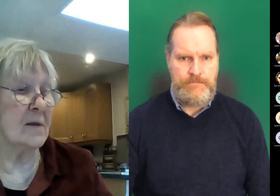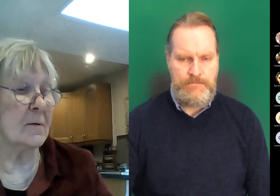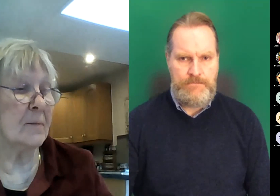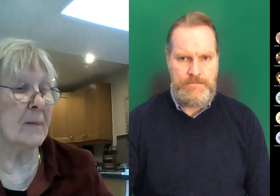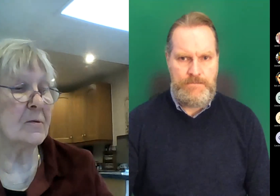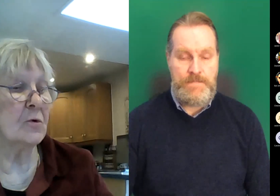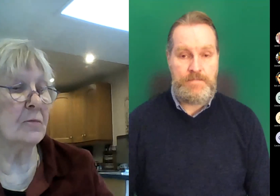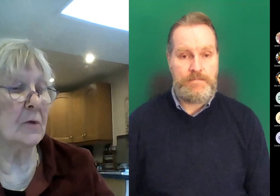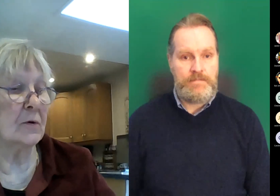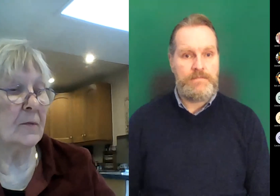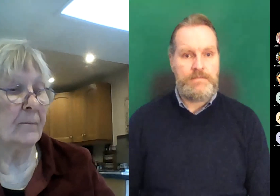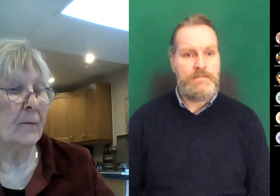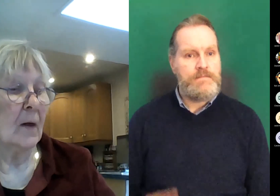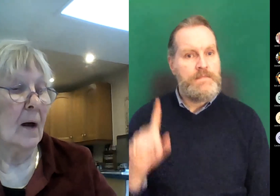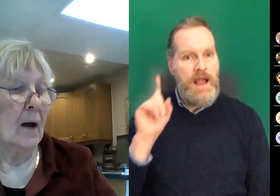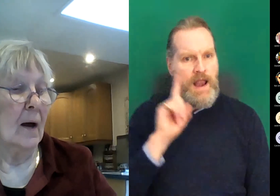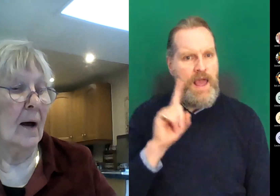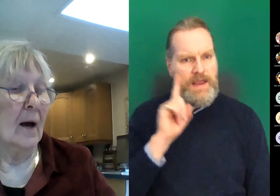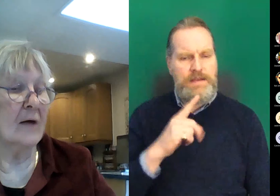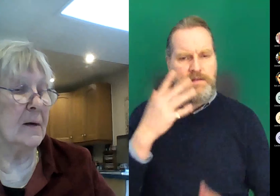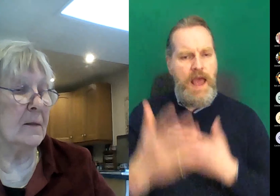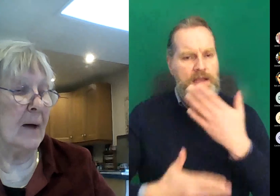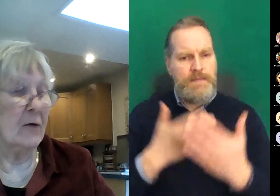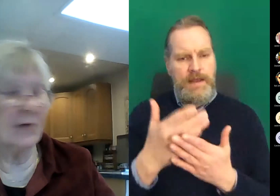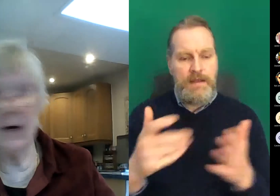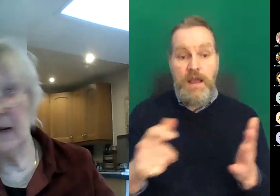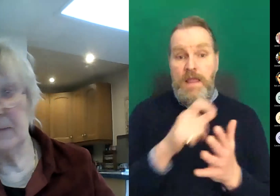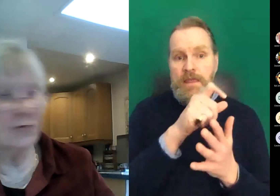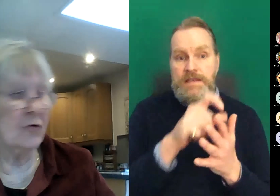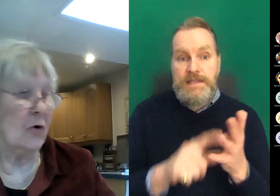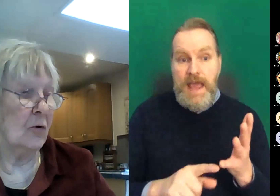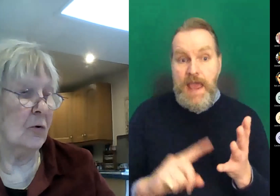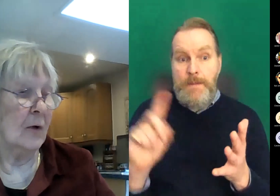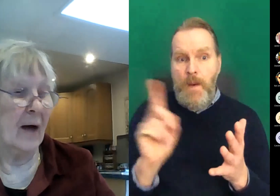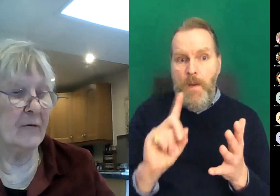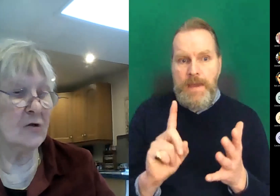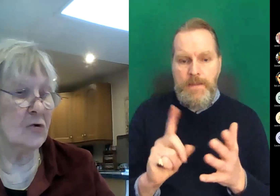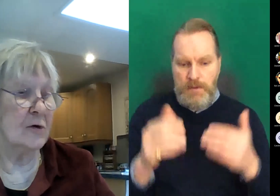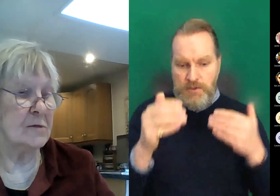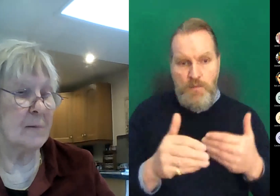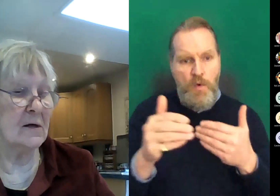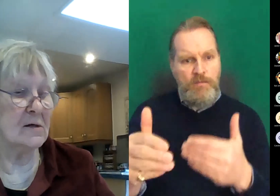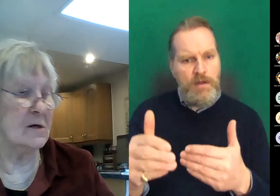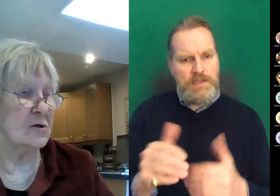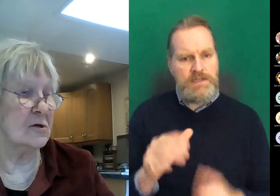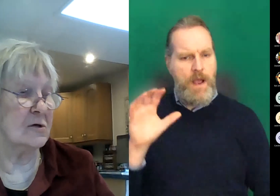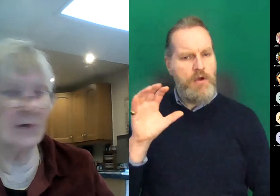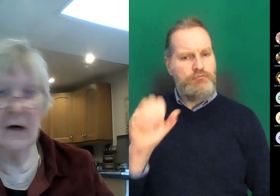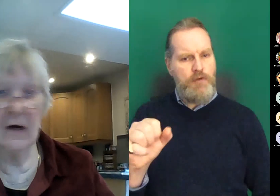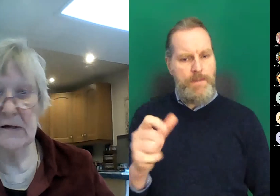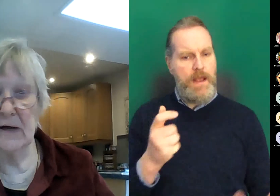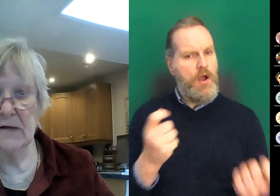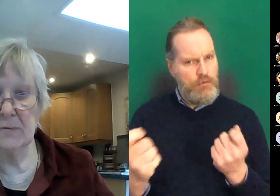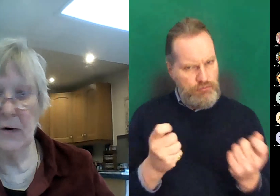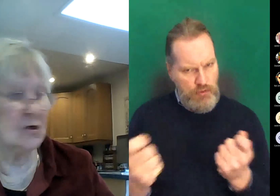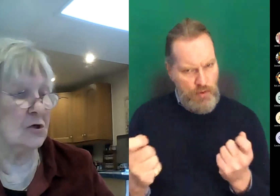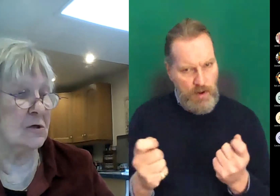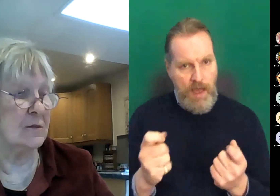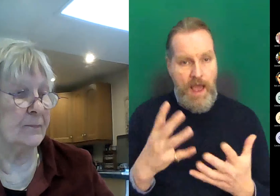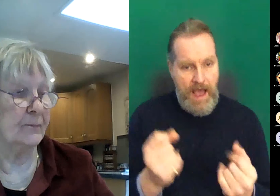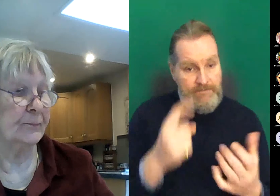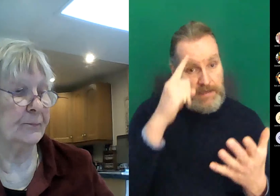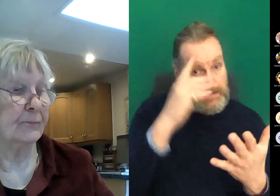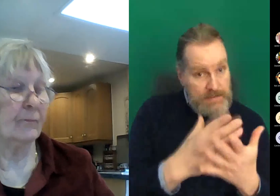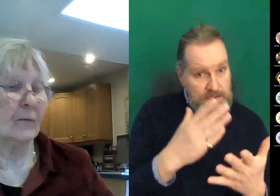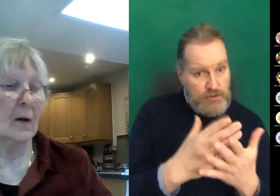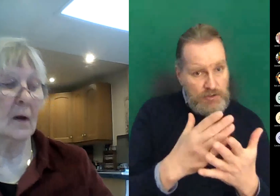The disabled people's movement has been about reclaiming control, having choice, making decisions, and realising